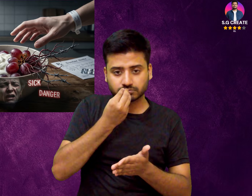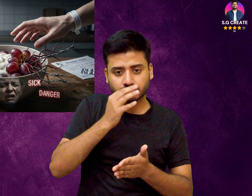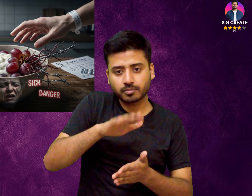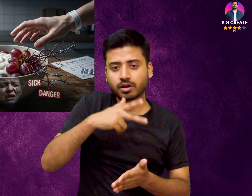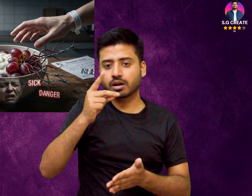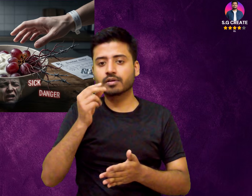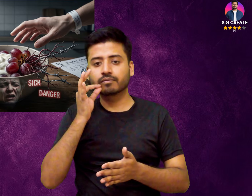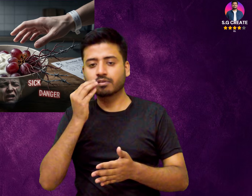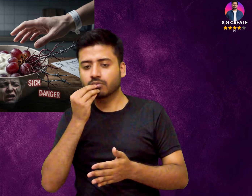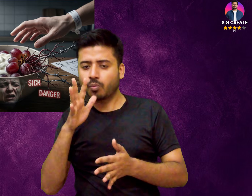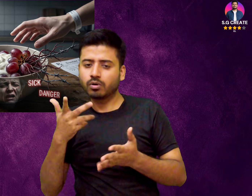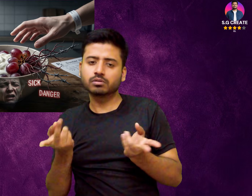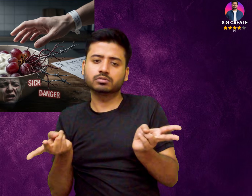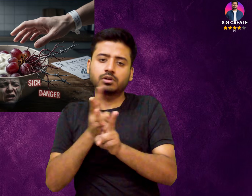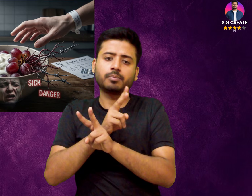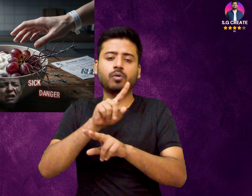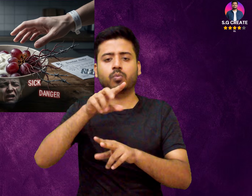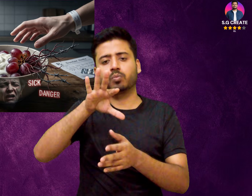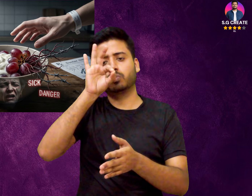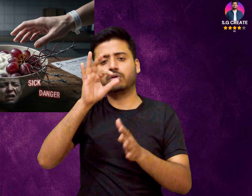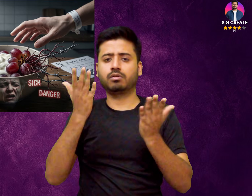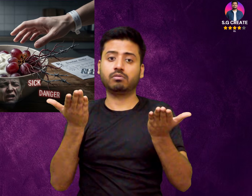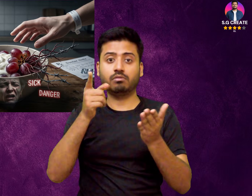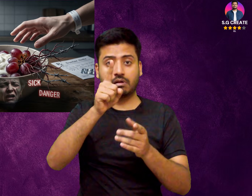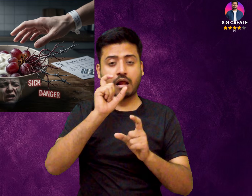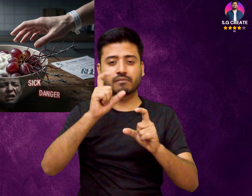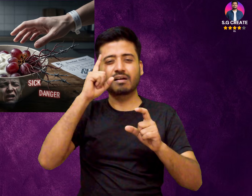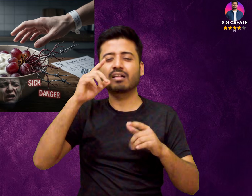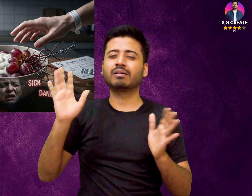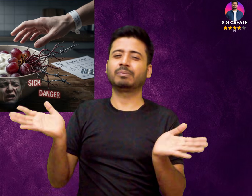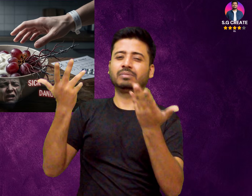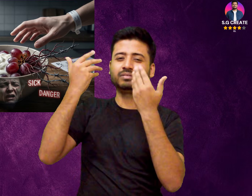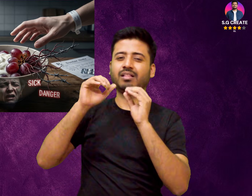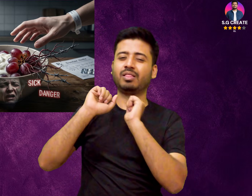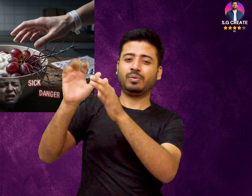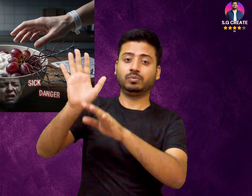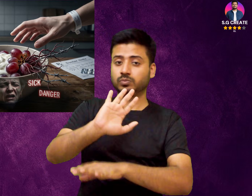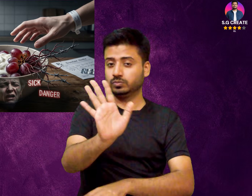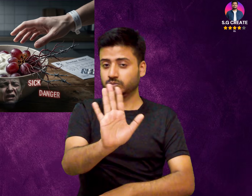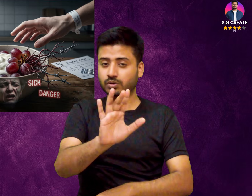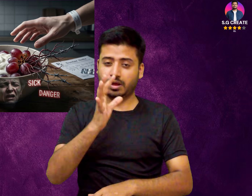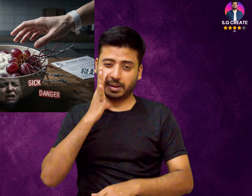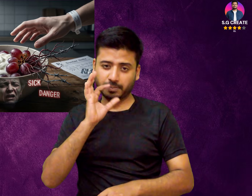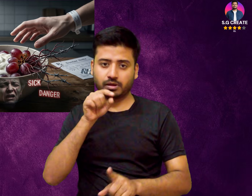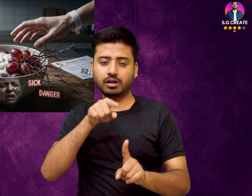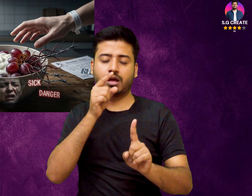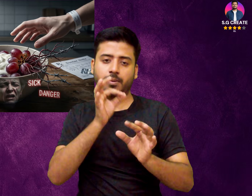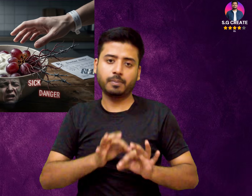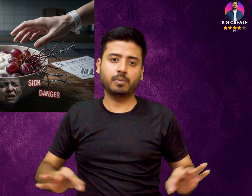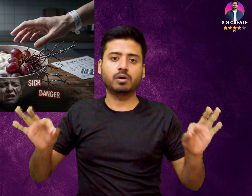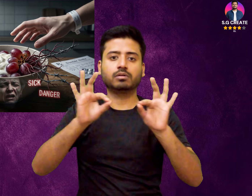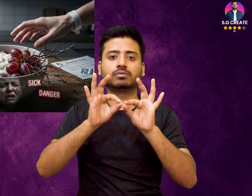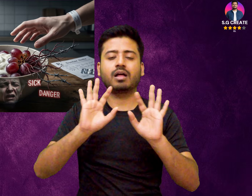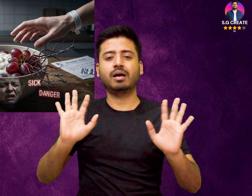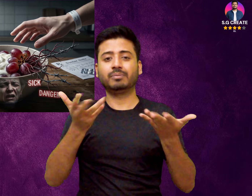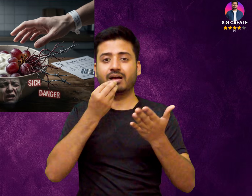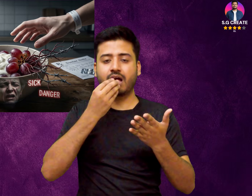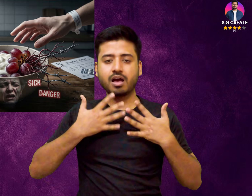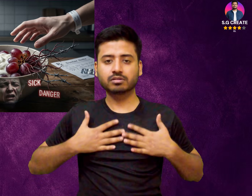critical thinking and career opportunities, while health literacy enables informed decisions on nutrition and disease prevention.